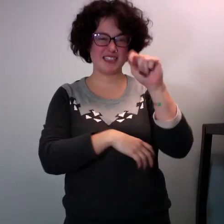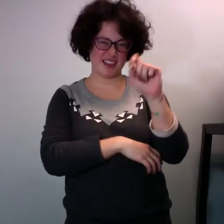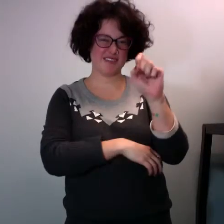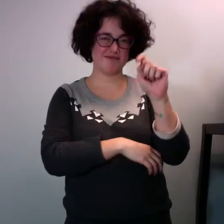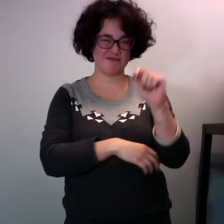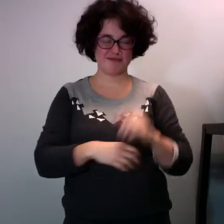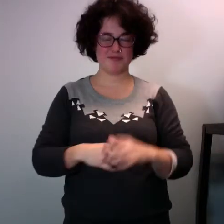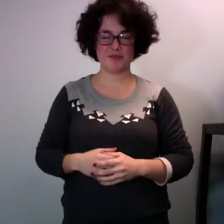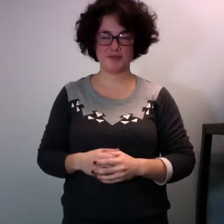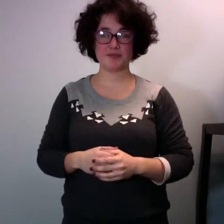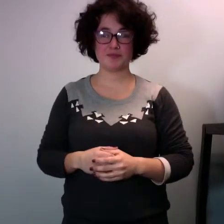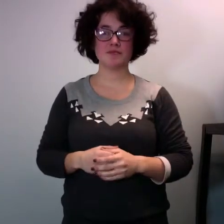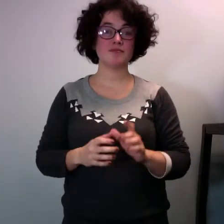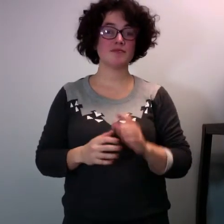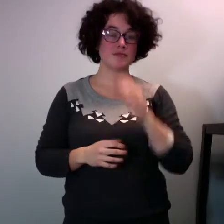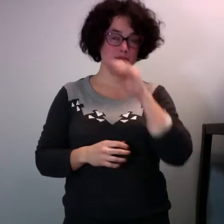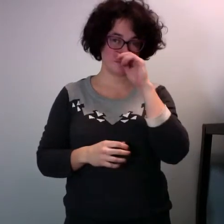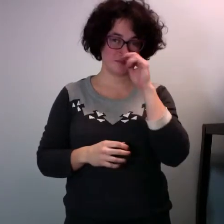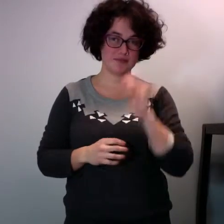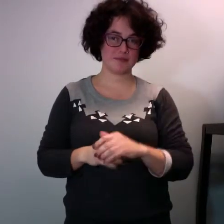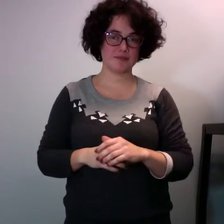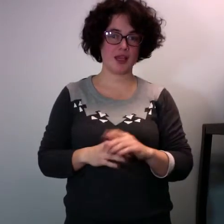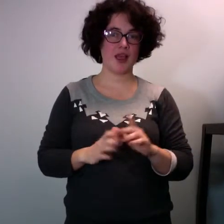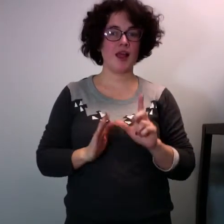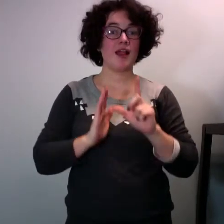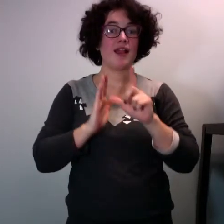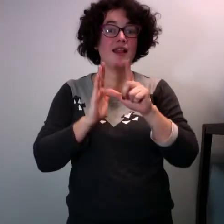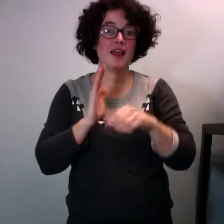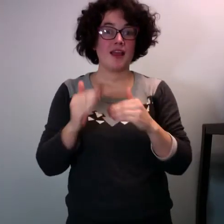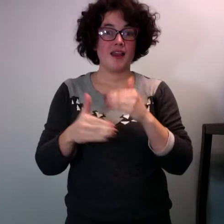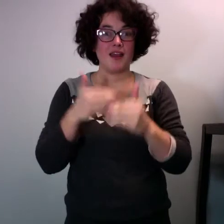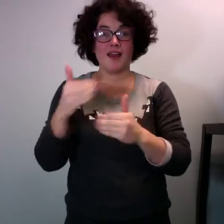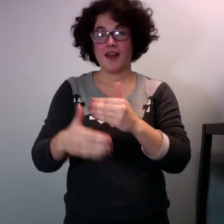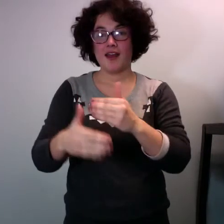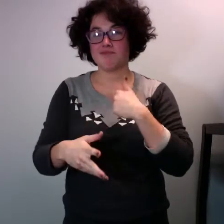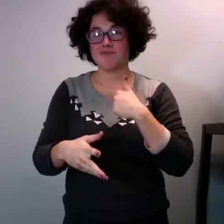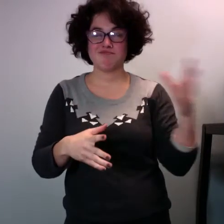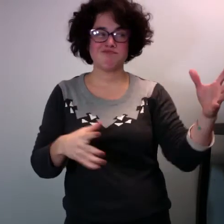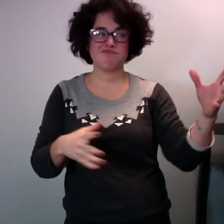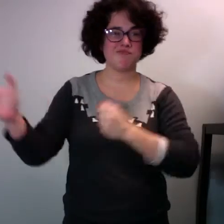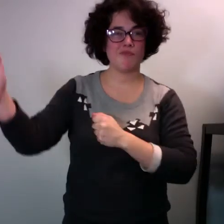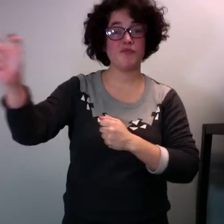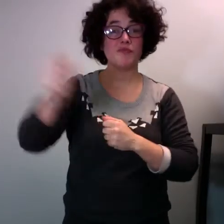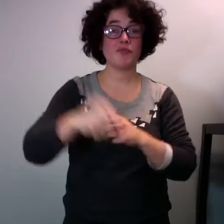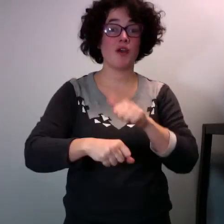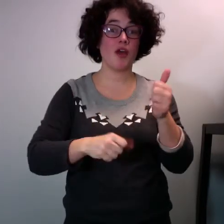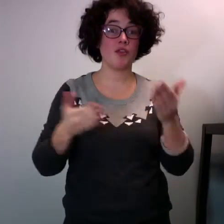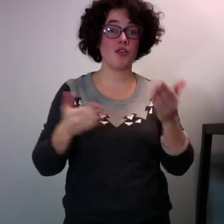Later on in life, I did inherit other pieces from members of the family, such as a grandfather clock from